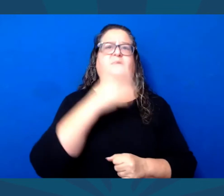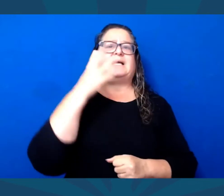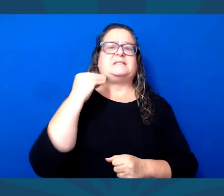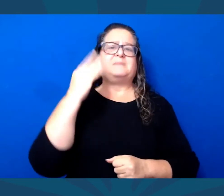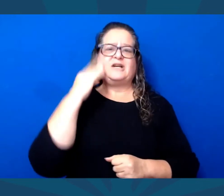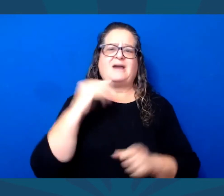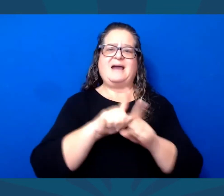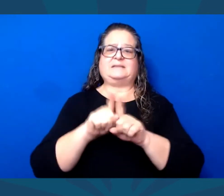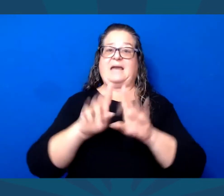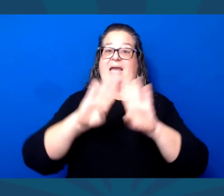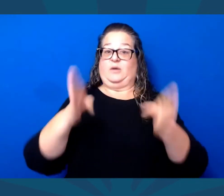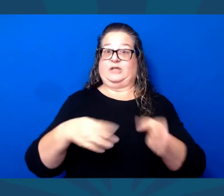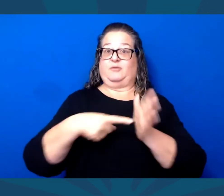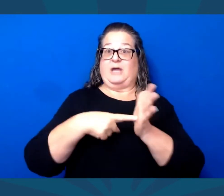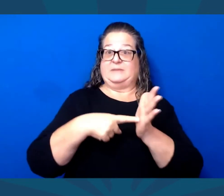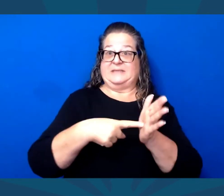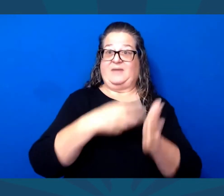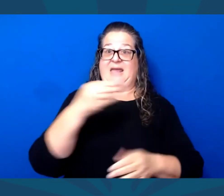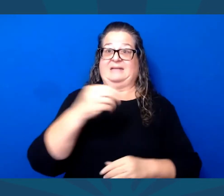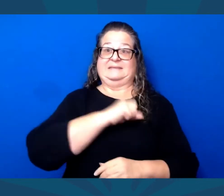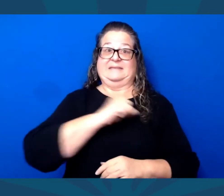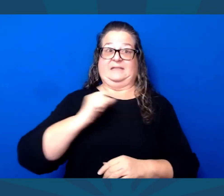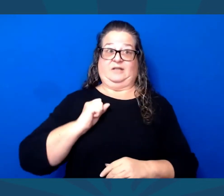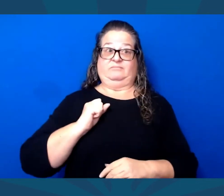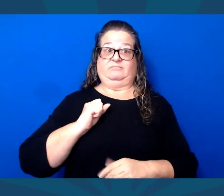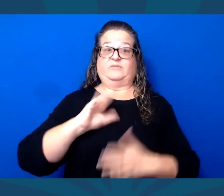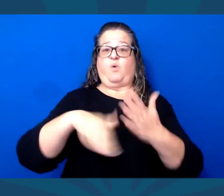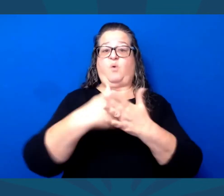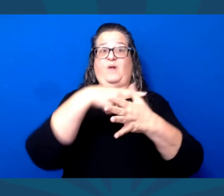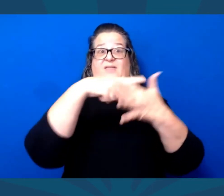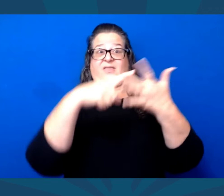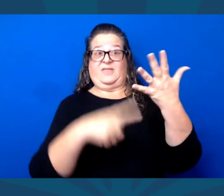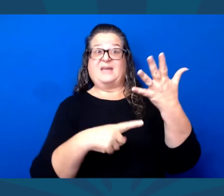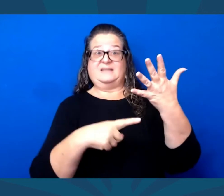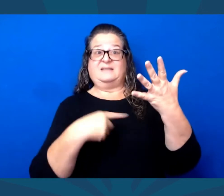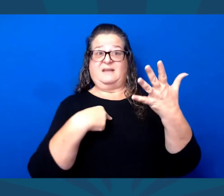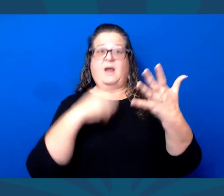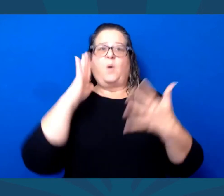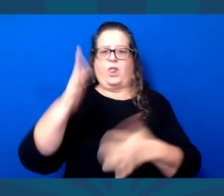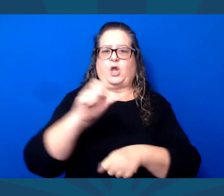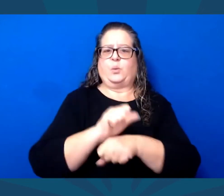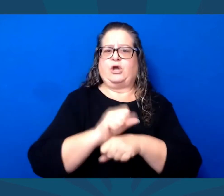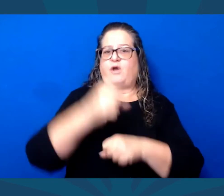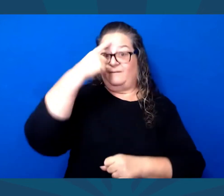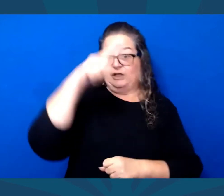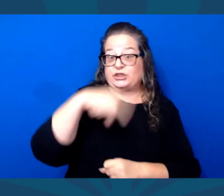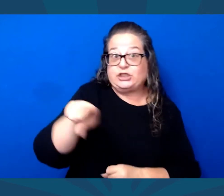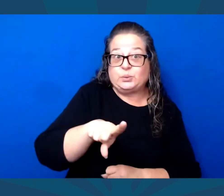district. Having already served in the House and Senate, experience is what I will bring to you.